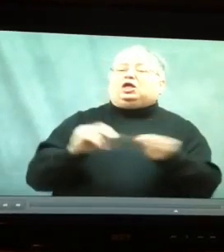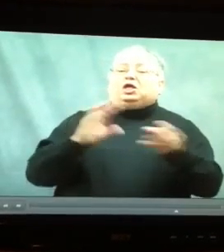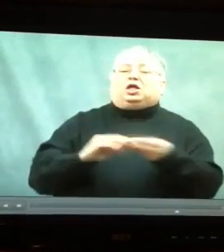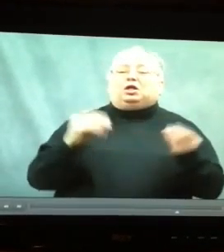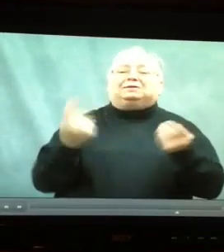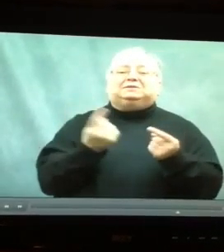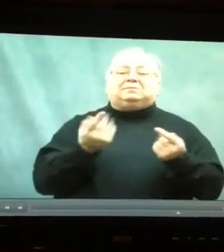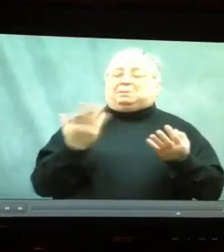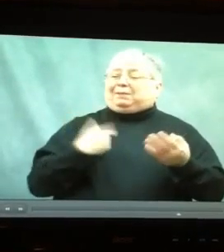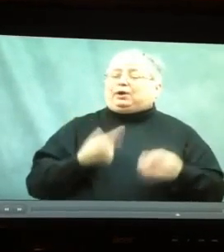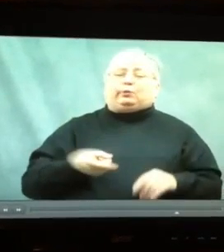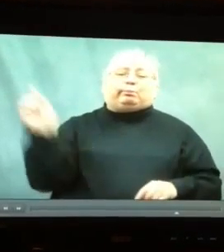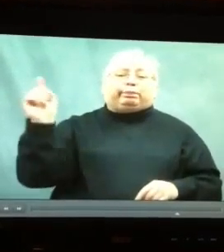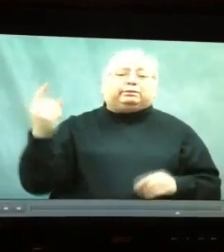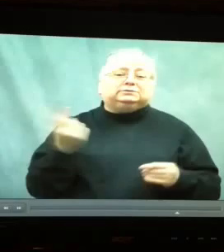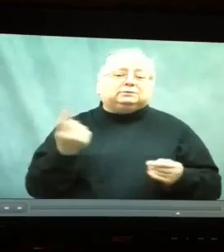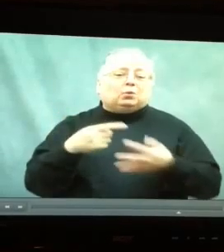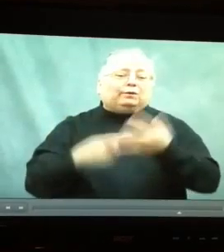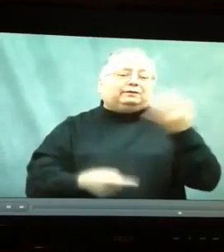It's the same thing with my own website, OIC Movies.